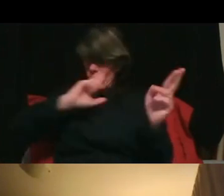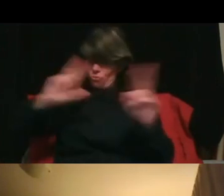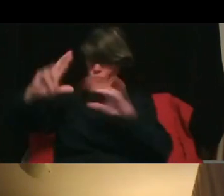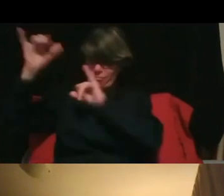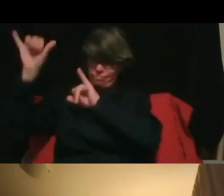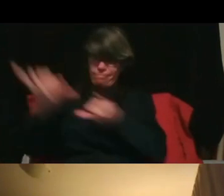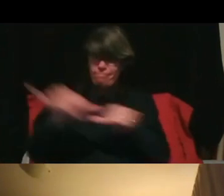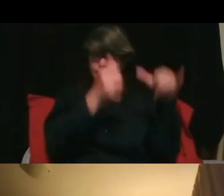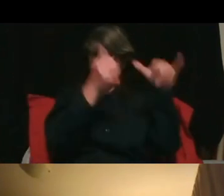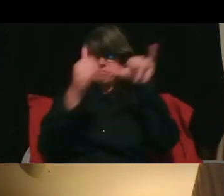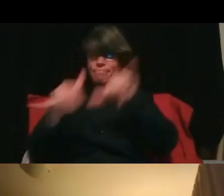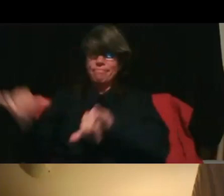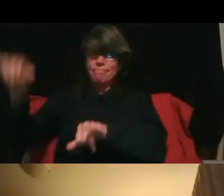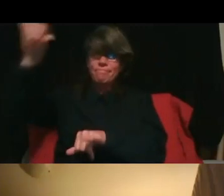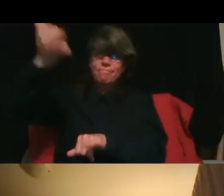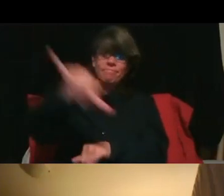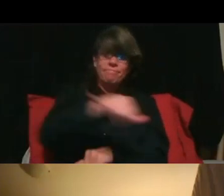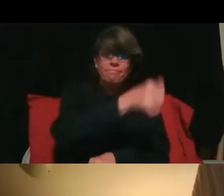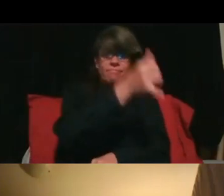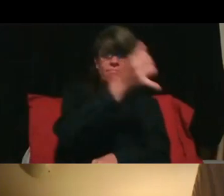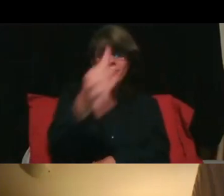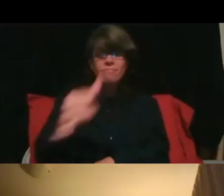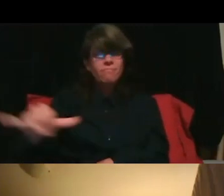it is good to be